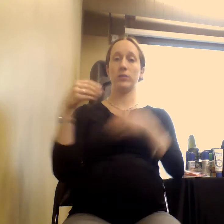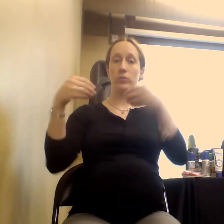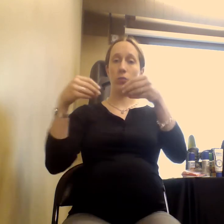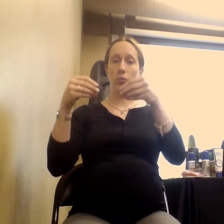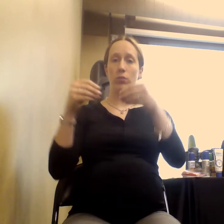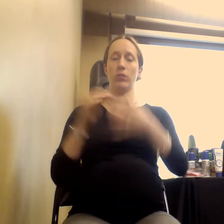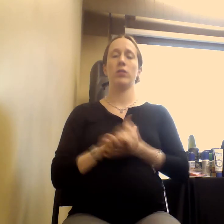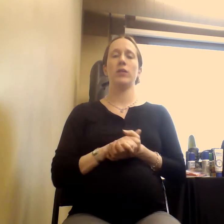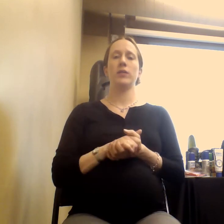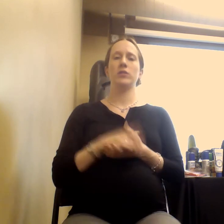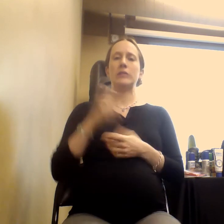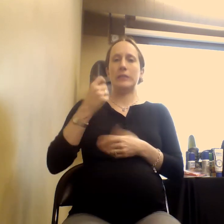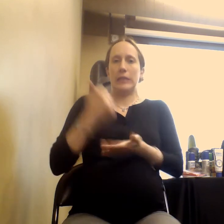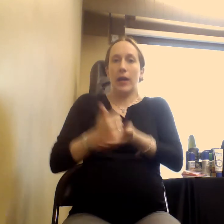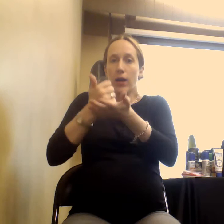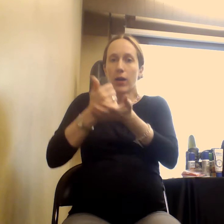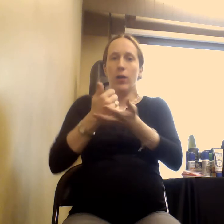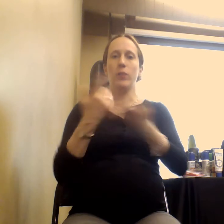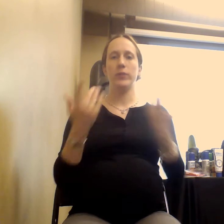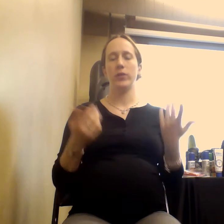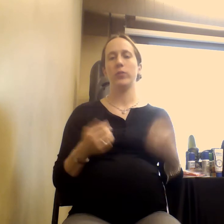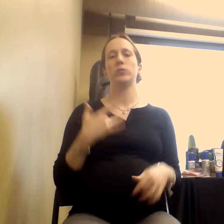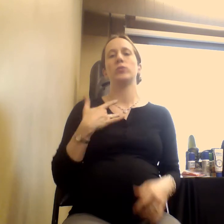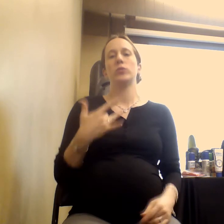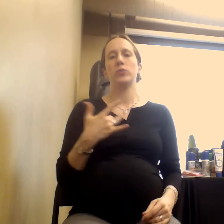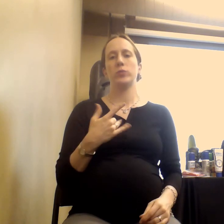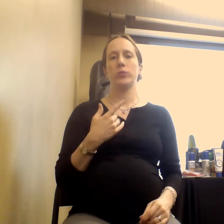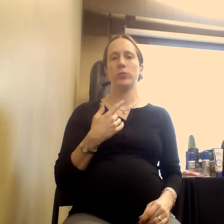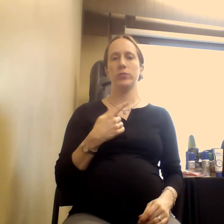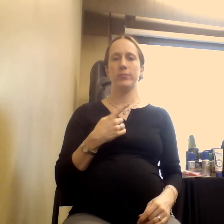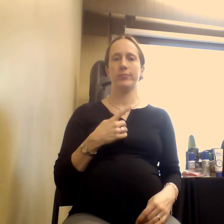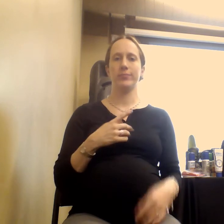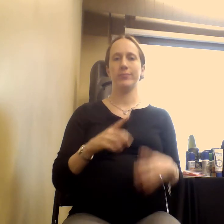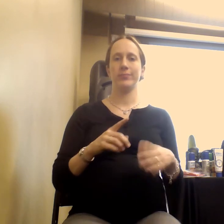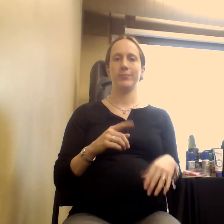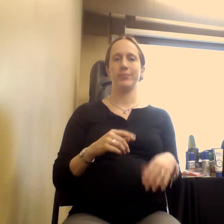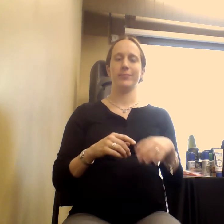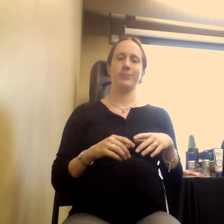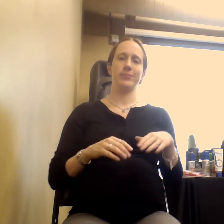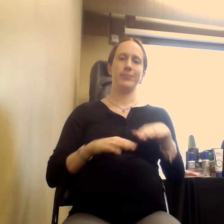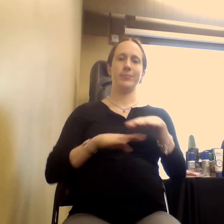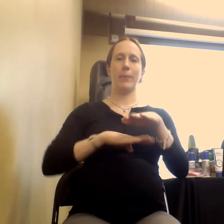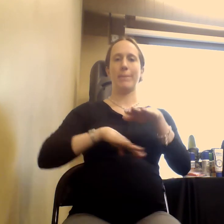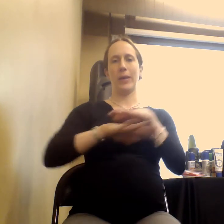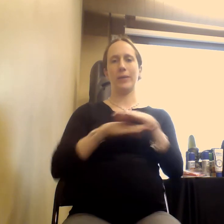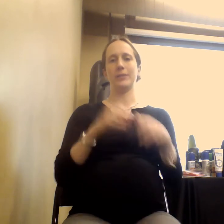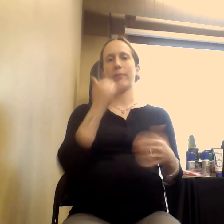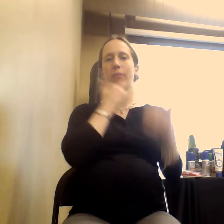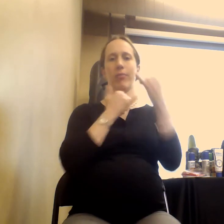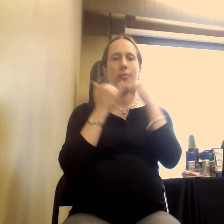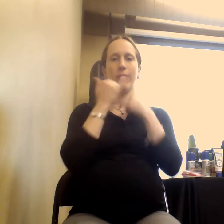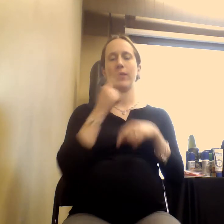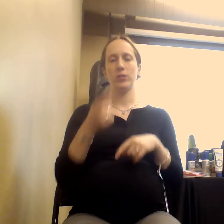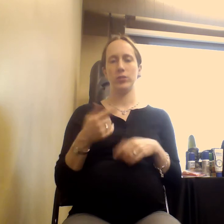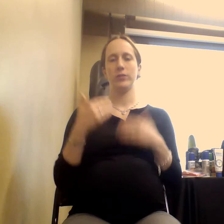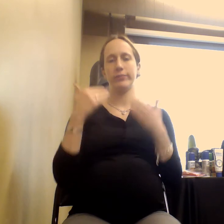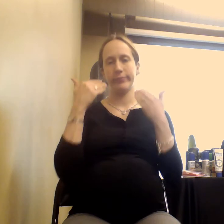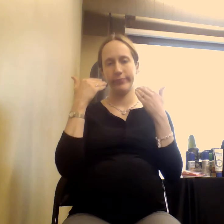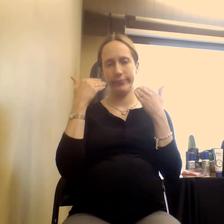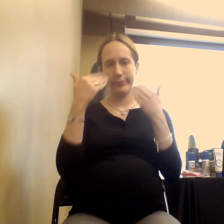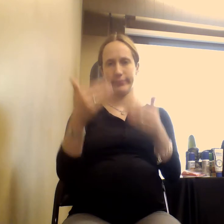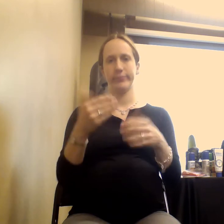and she makes all the beginning backpacker mistakes, overpacks her boot. But this Windsor right here, I don't know if it's a true